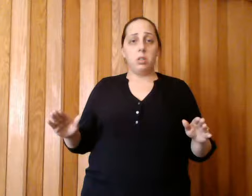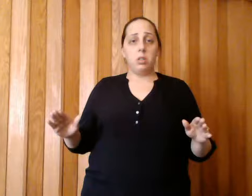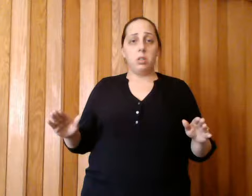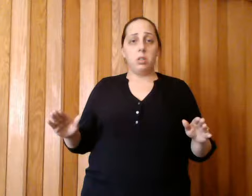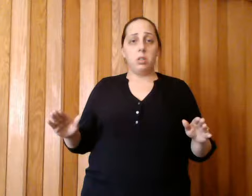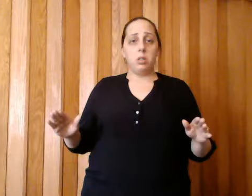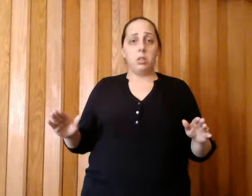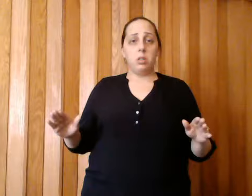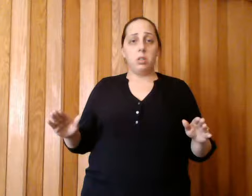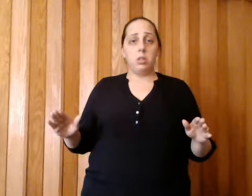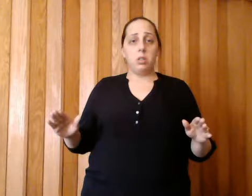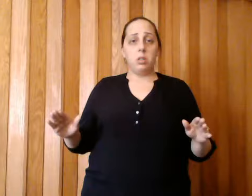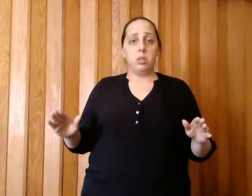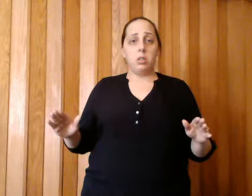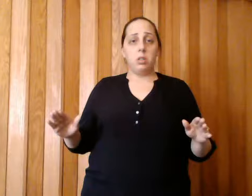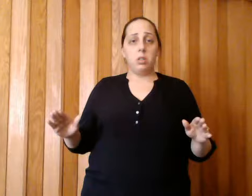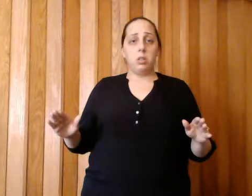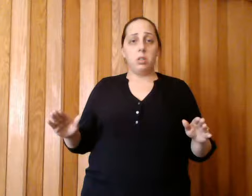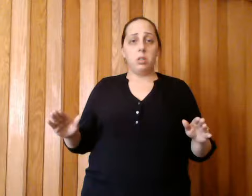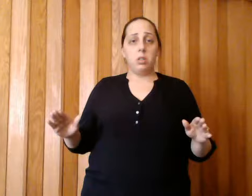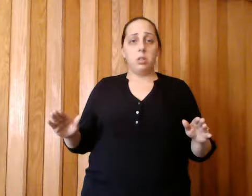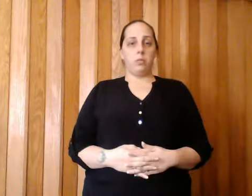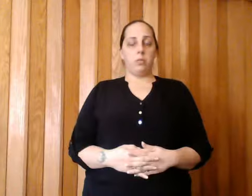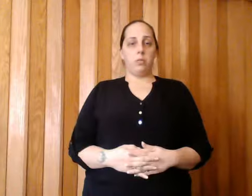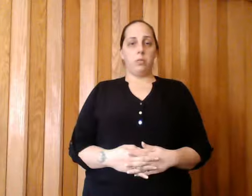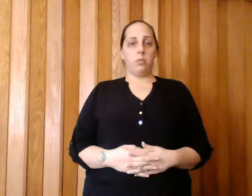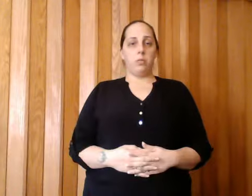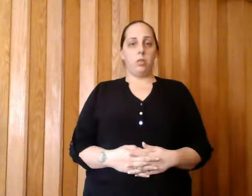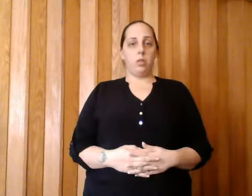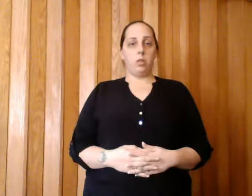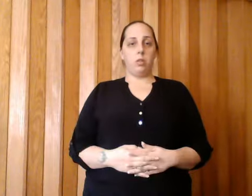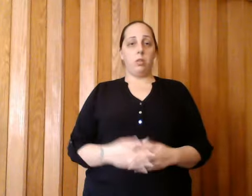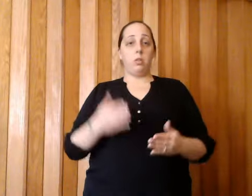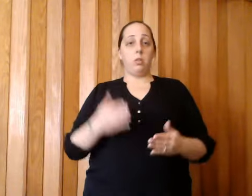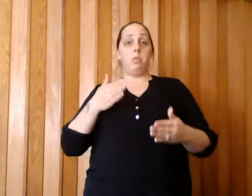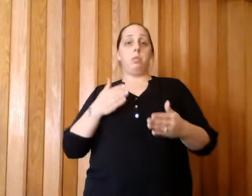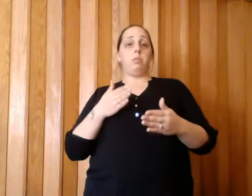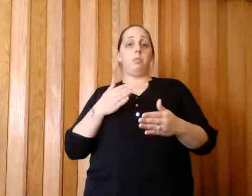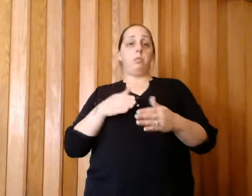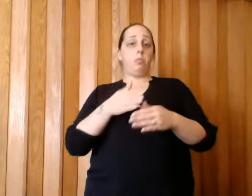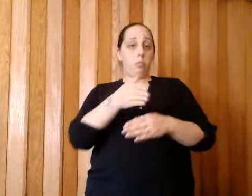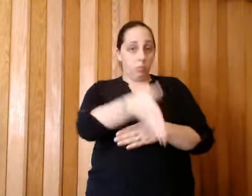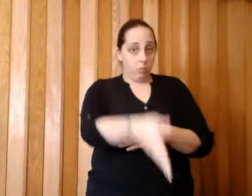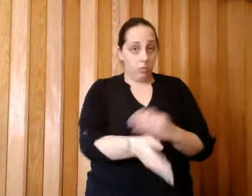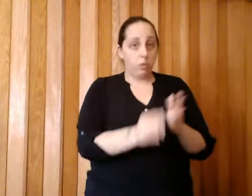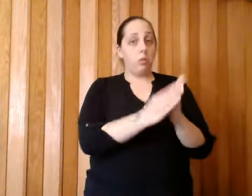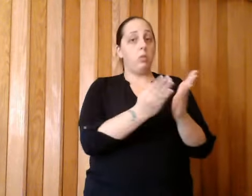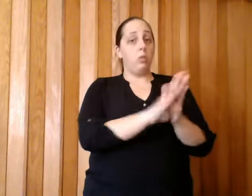So then we go out the door and I have all the keys and then I unlock the door and kids go in.